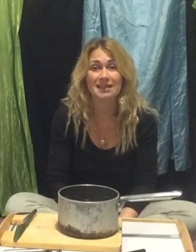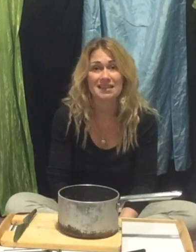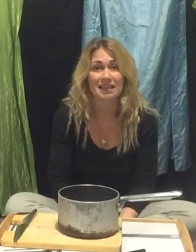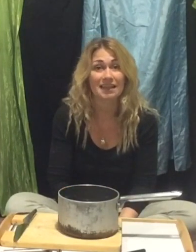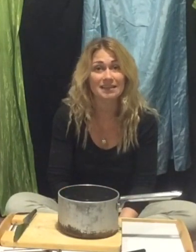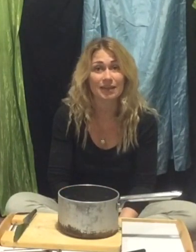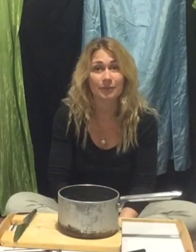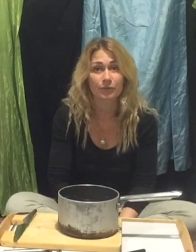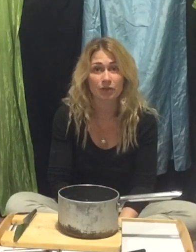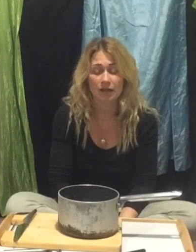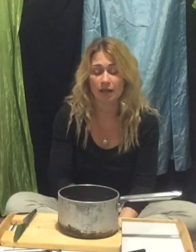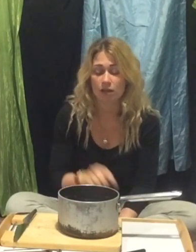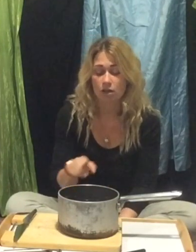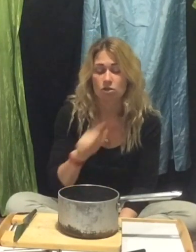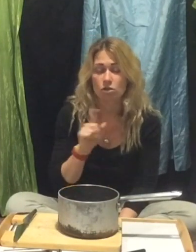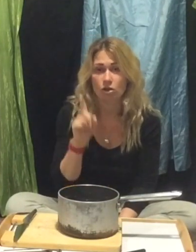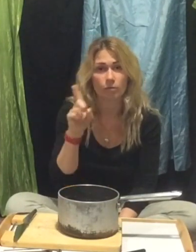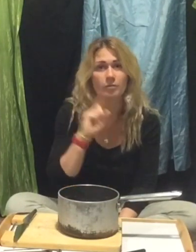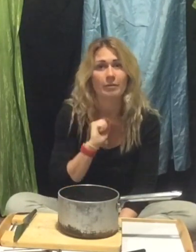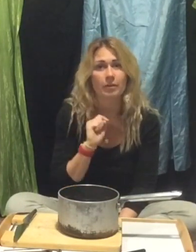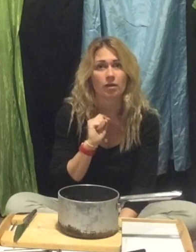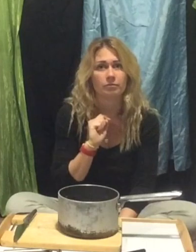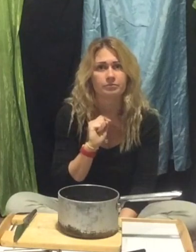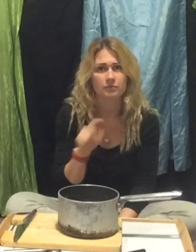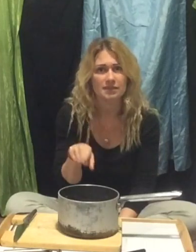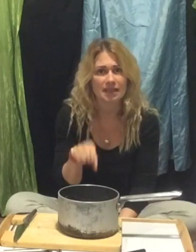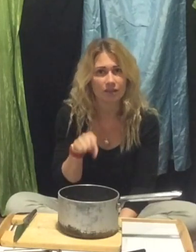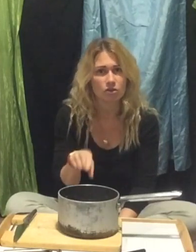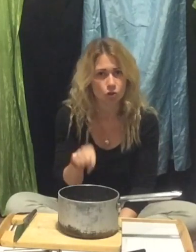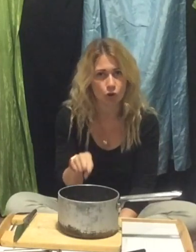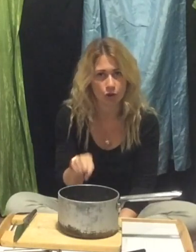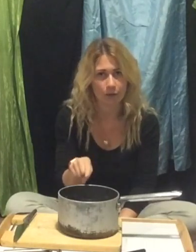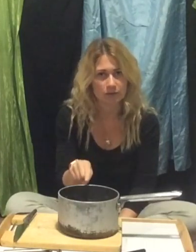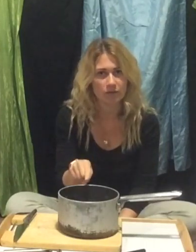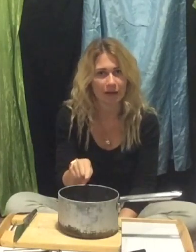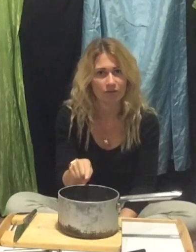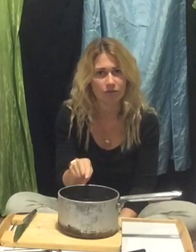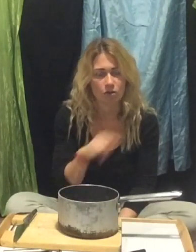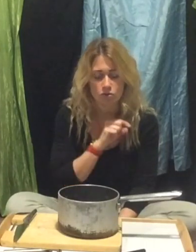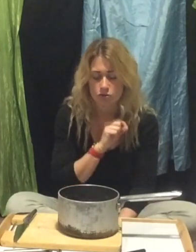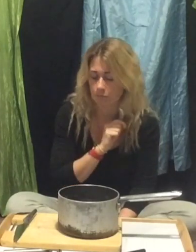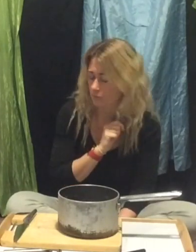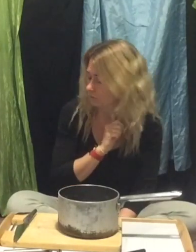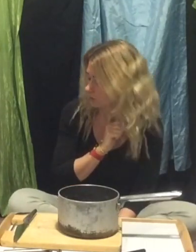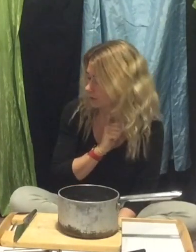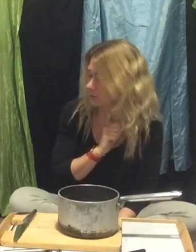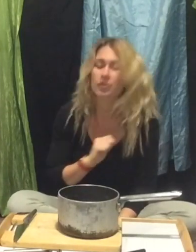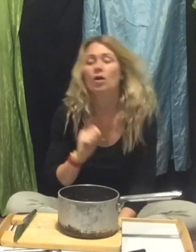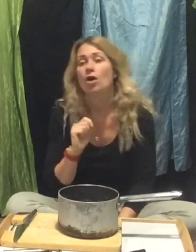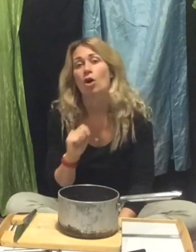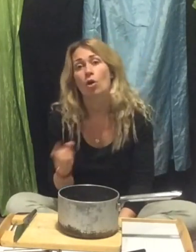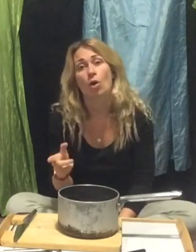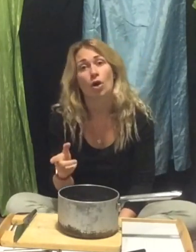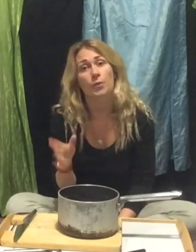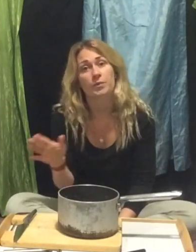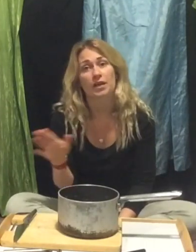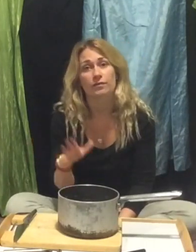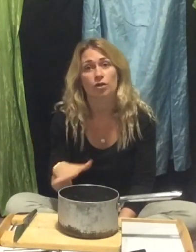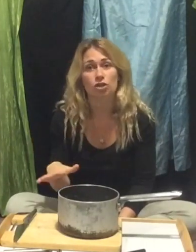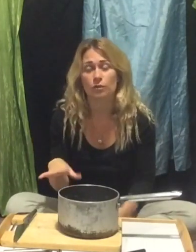it later. Okay. So, but remember, take the stone out of the pan first. Okay. Or if you're doing